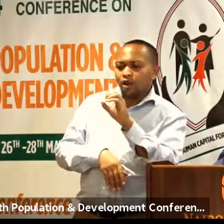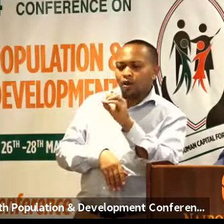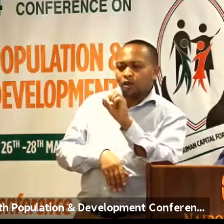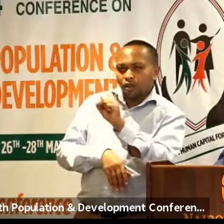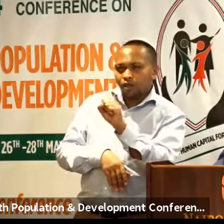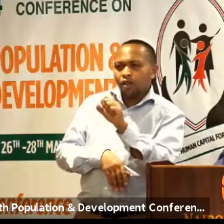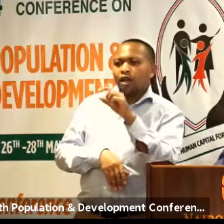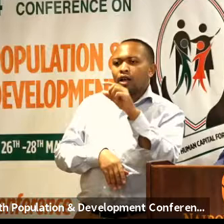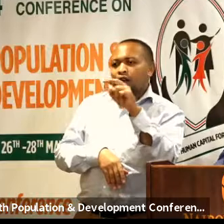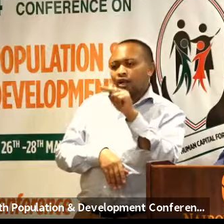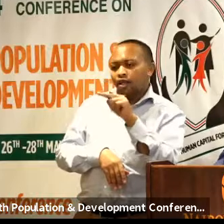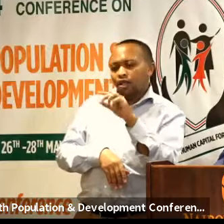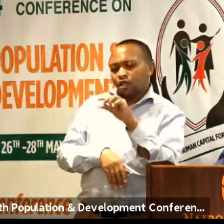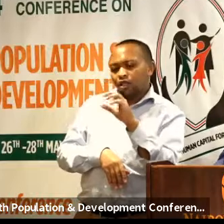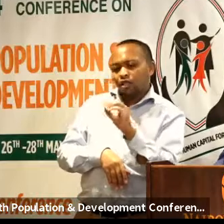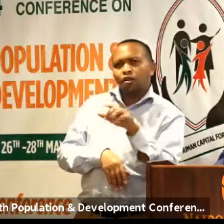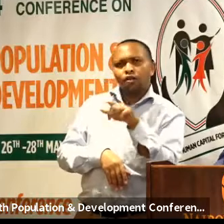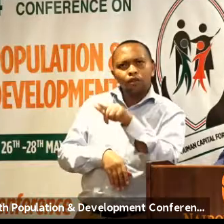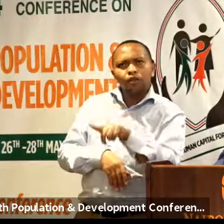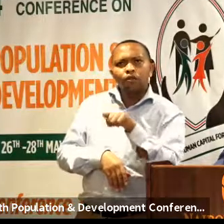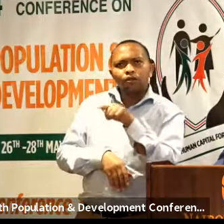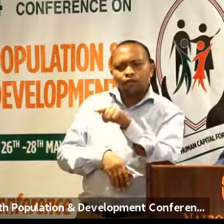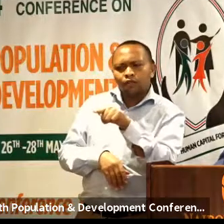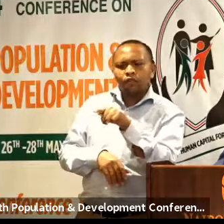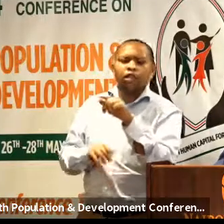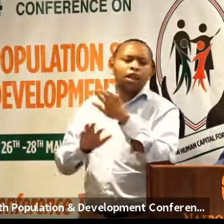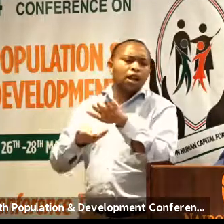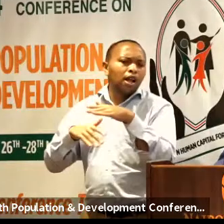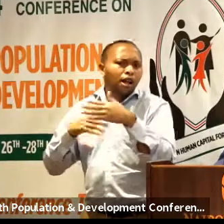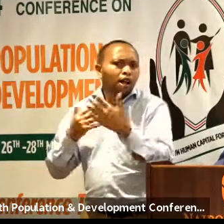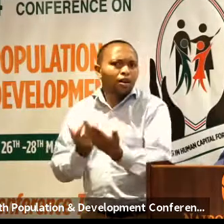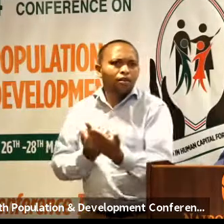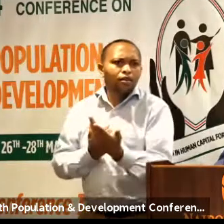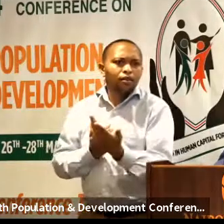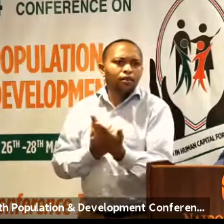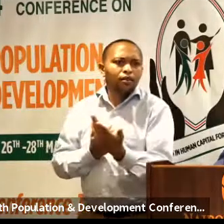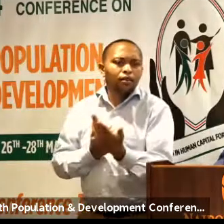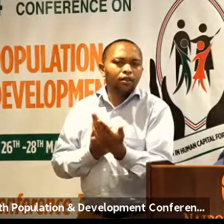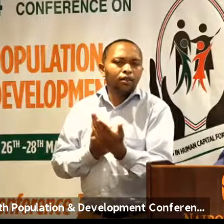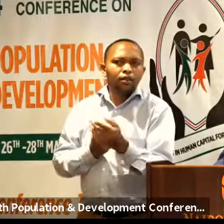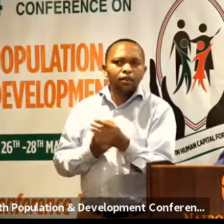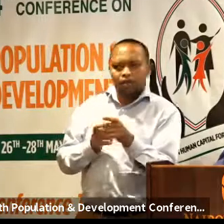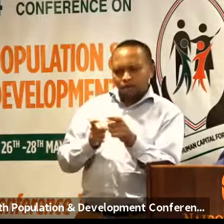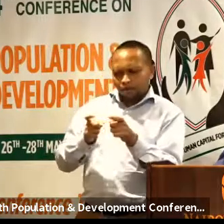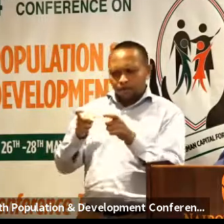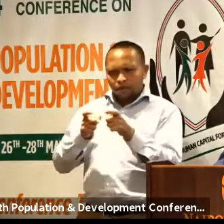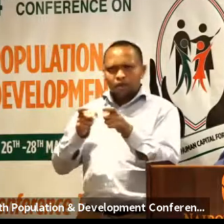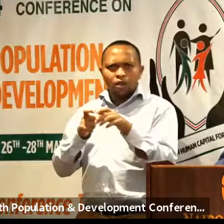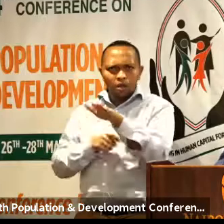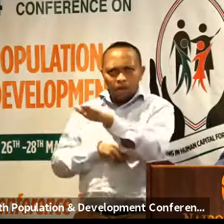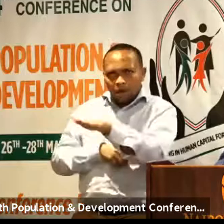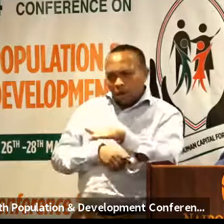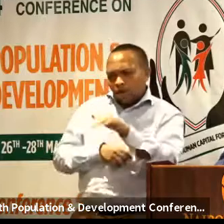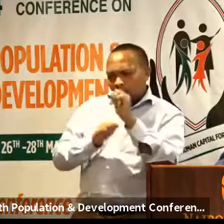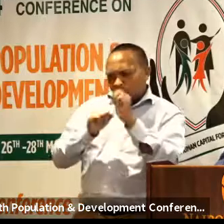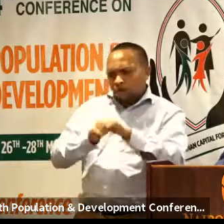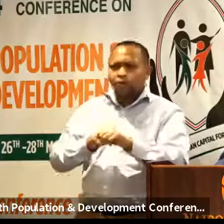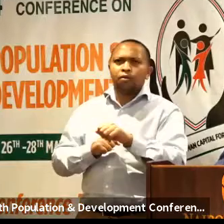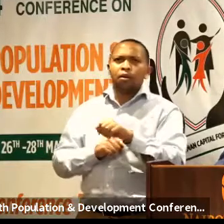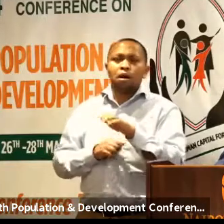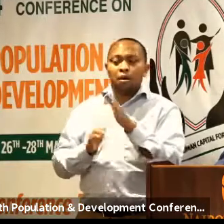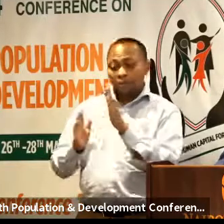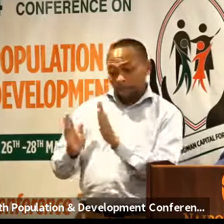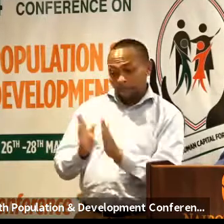lower levels. How do they integrate population dynamics in their planning? And again,